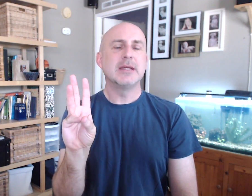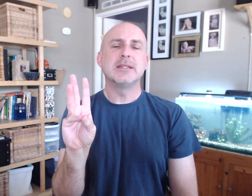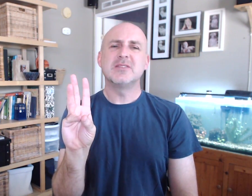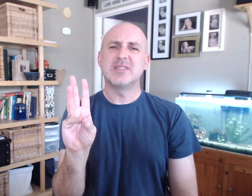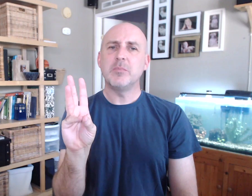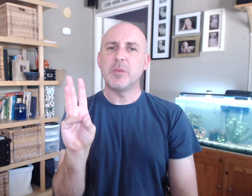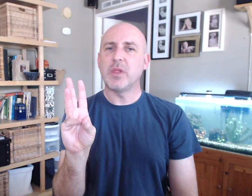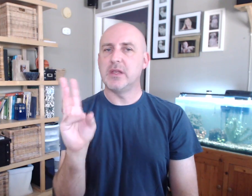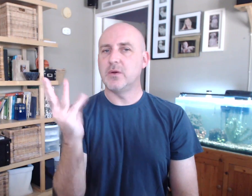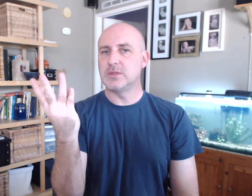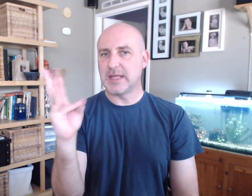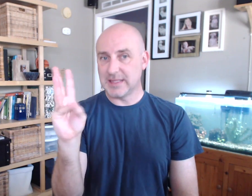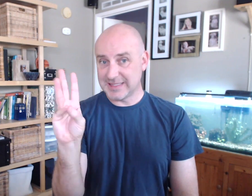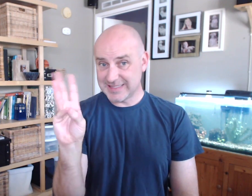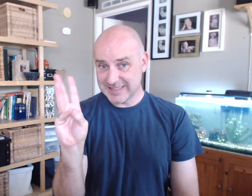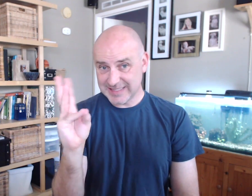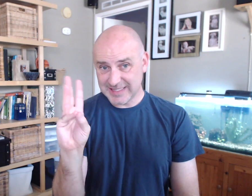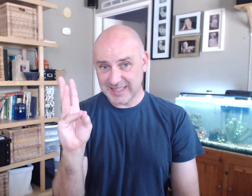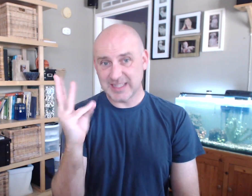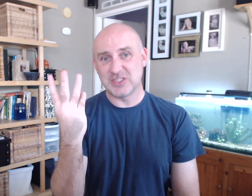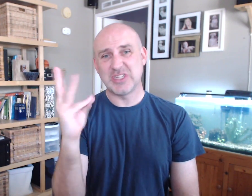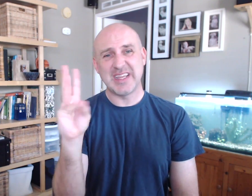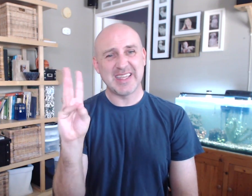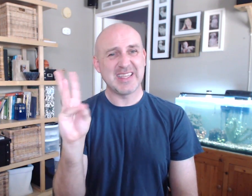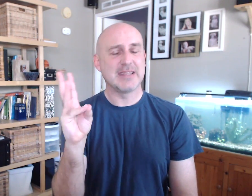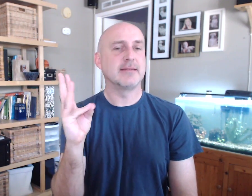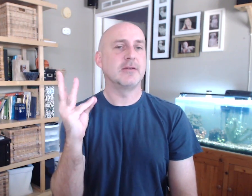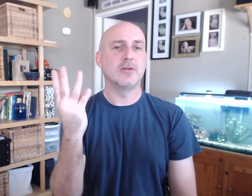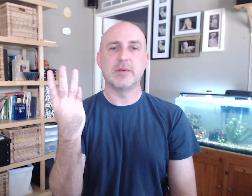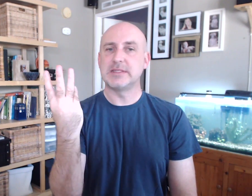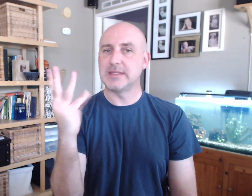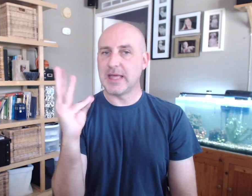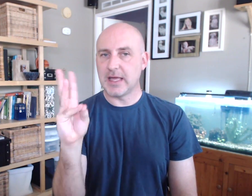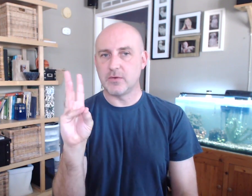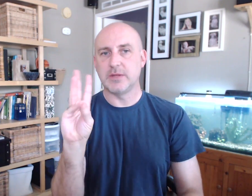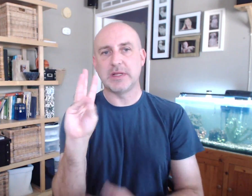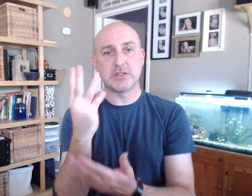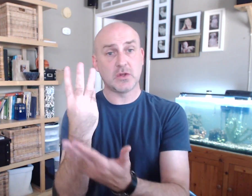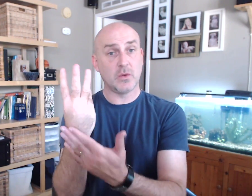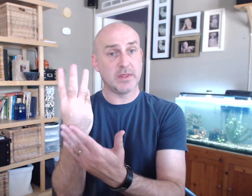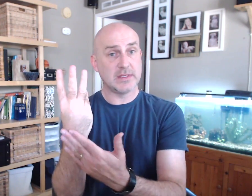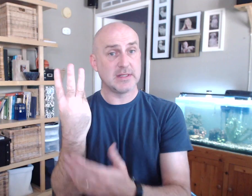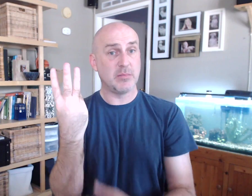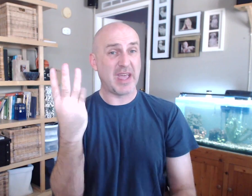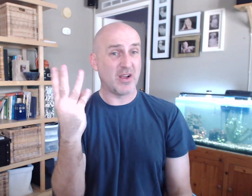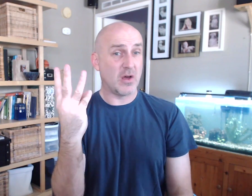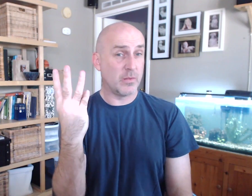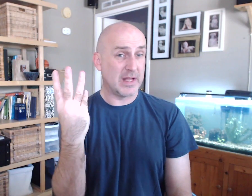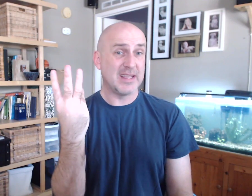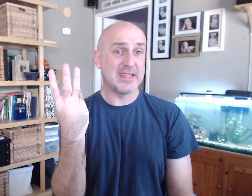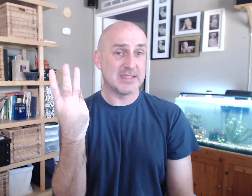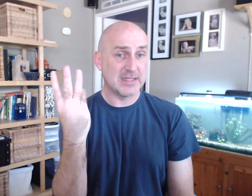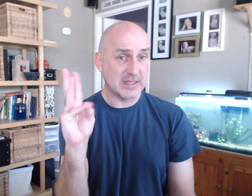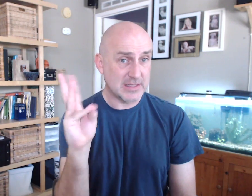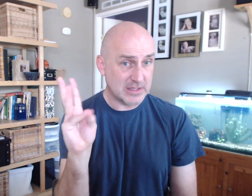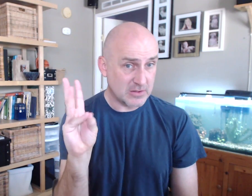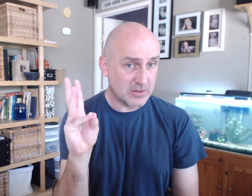There's some people I know who sign like 16, they kind of shake it, you know, you might see that, or they might start with it to the back already in the 6 and then turn